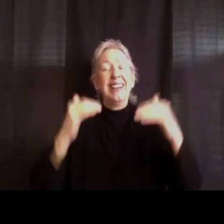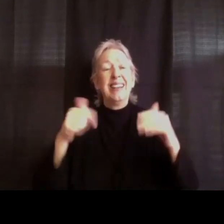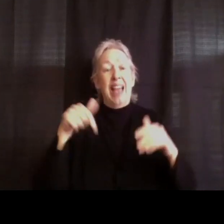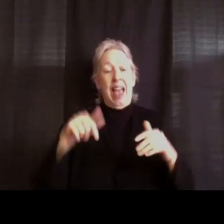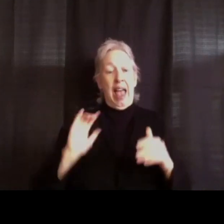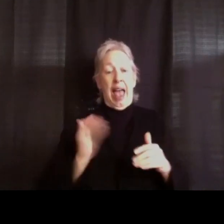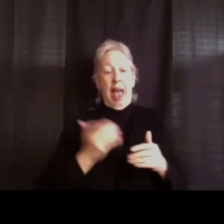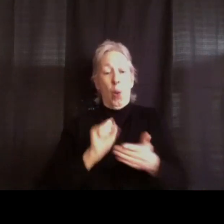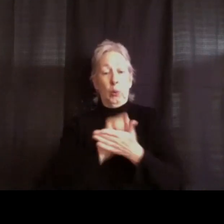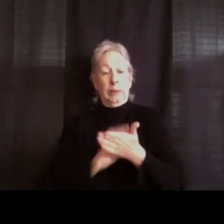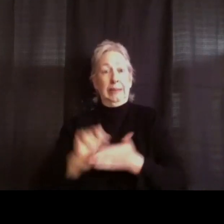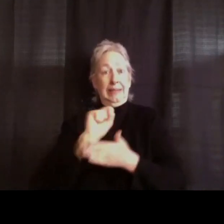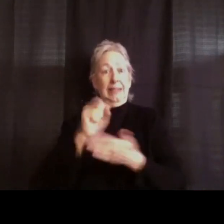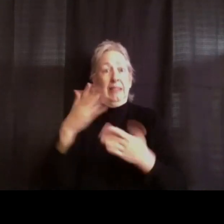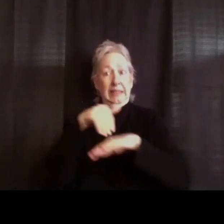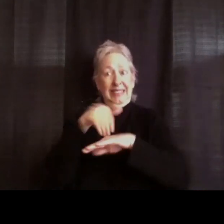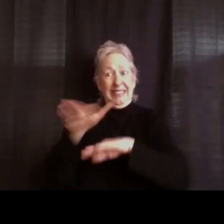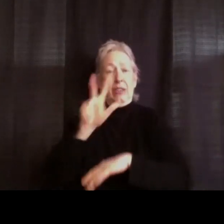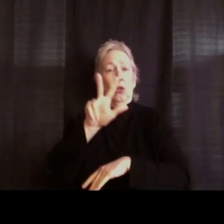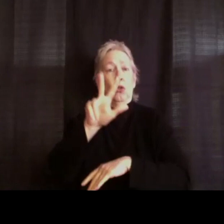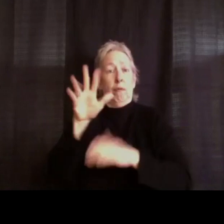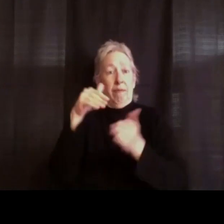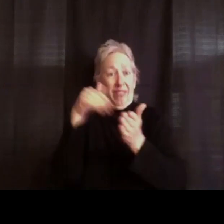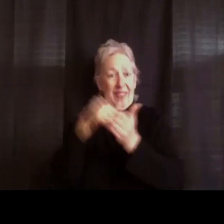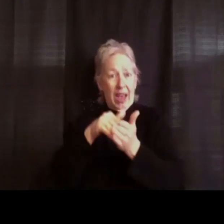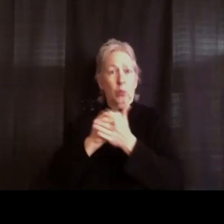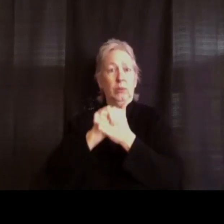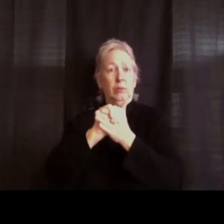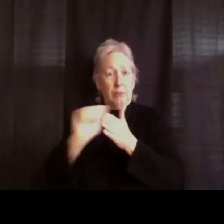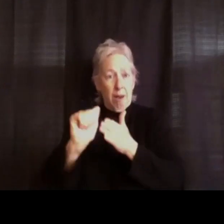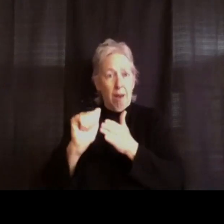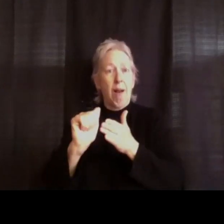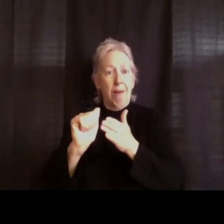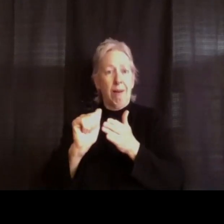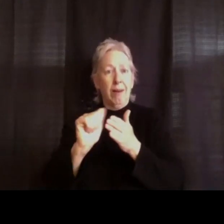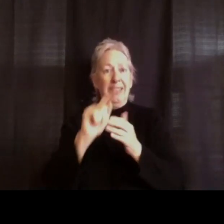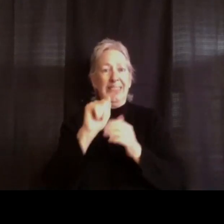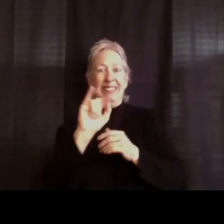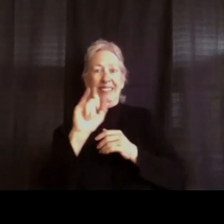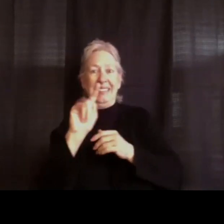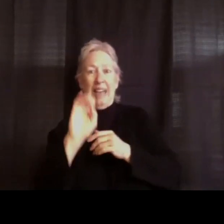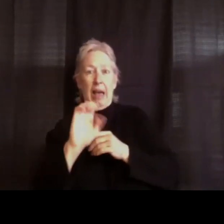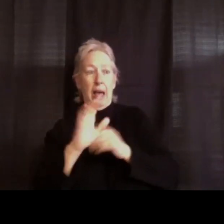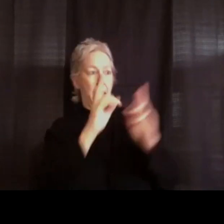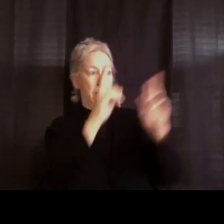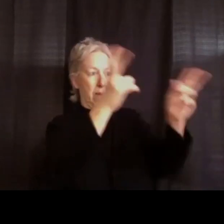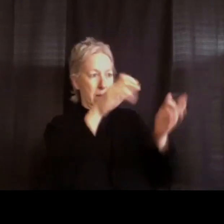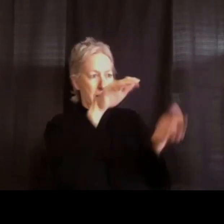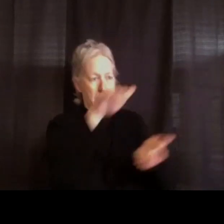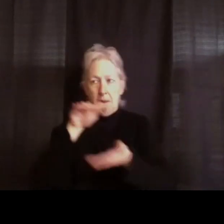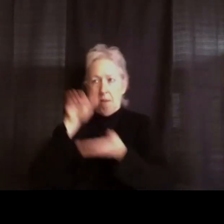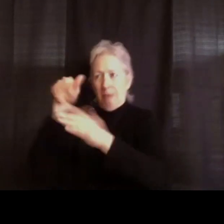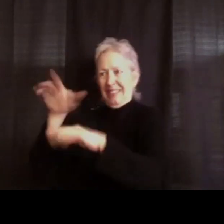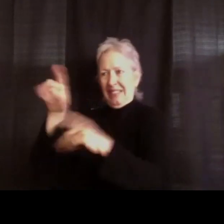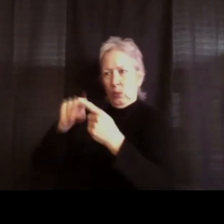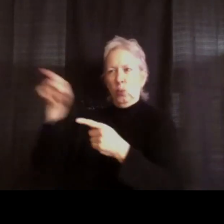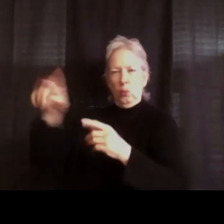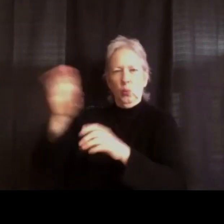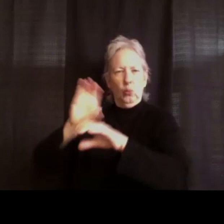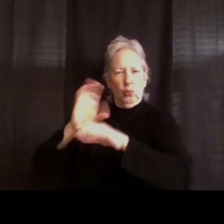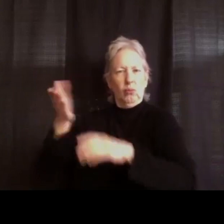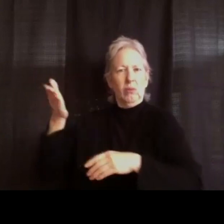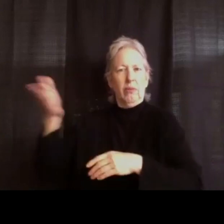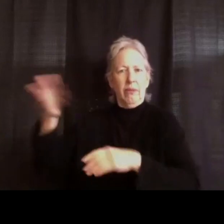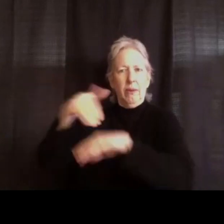$35,000 from the tithe portion to our companion Synod Church in Nigeria. What